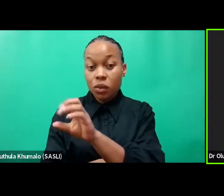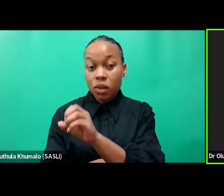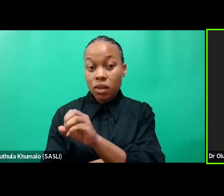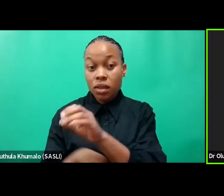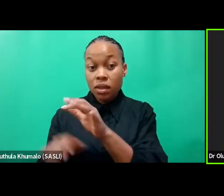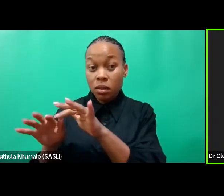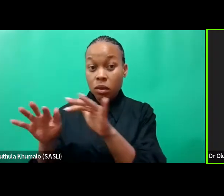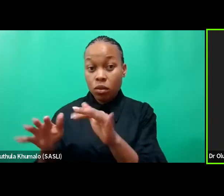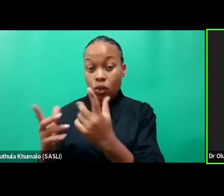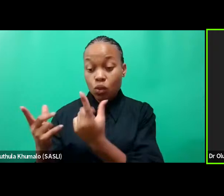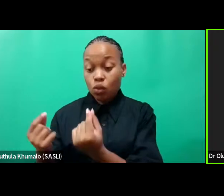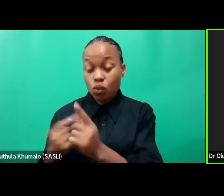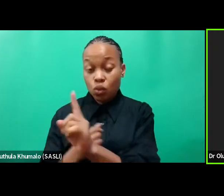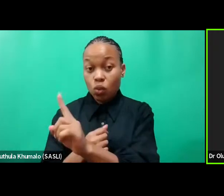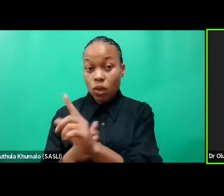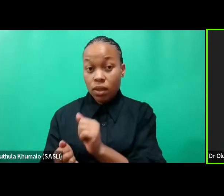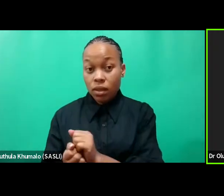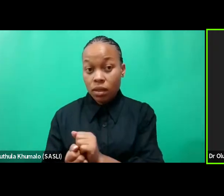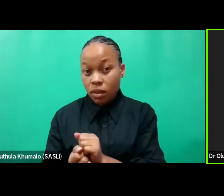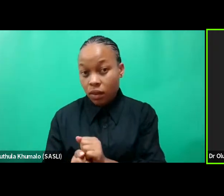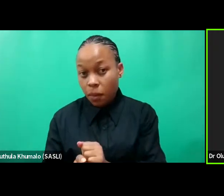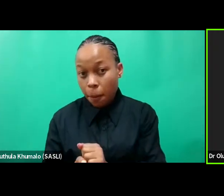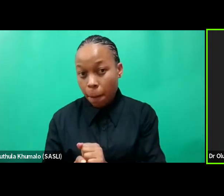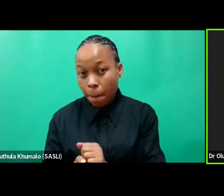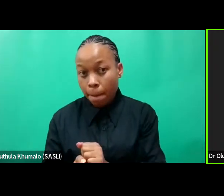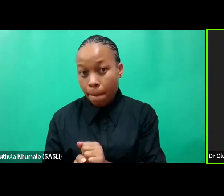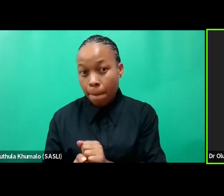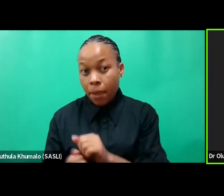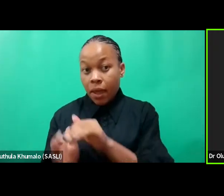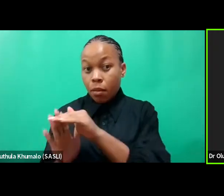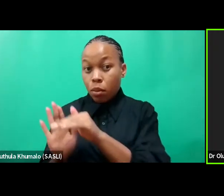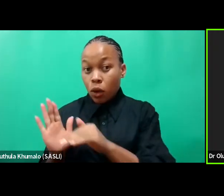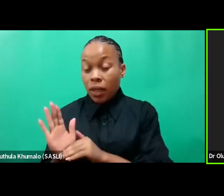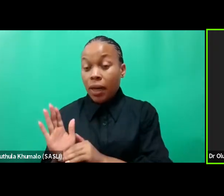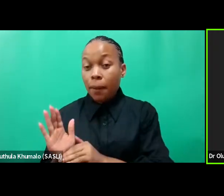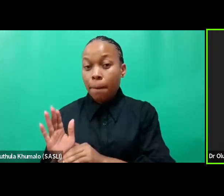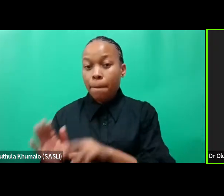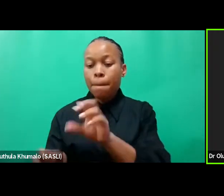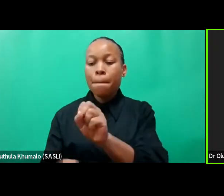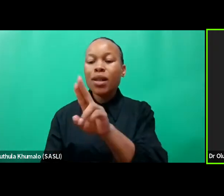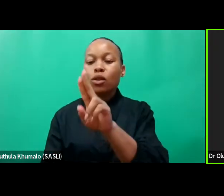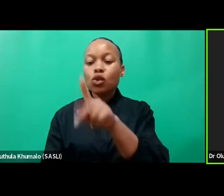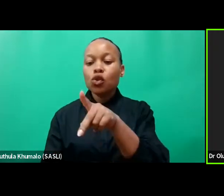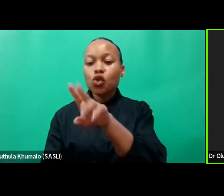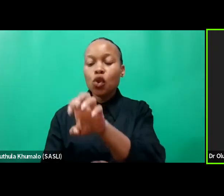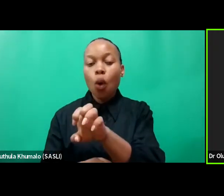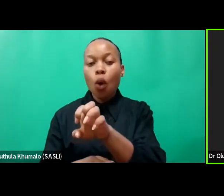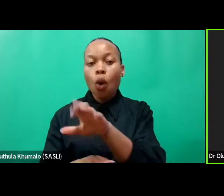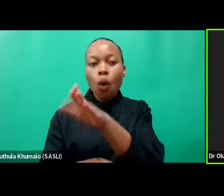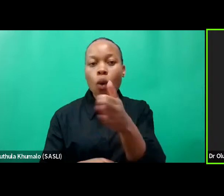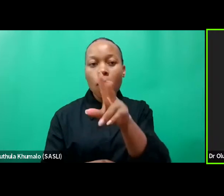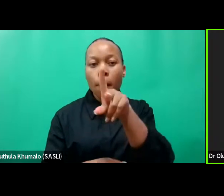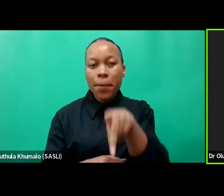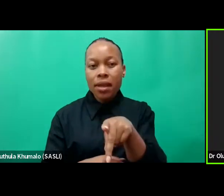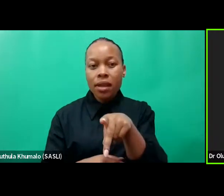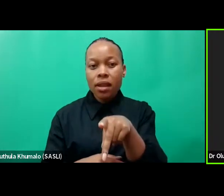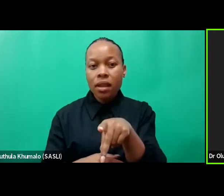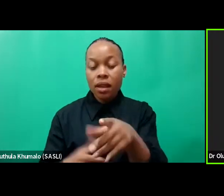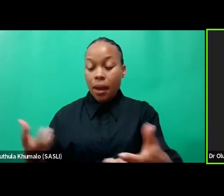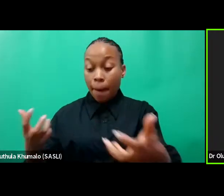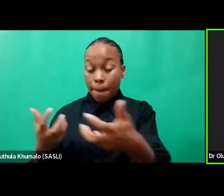that the shopping as a program was not designed with persons with disabilities in mind. So that is one of